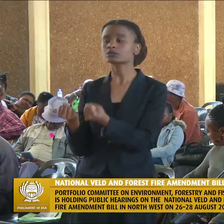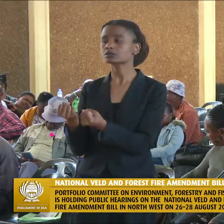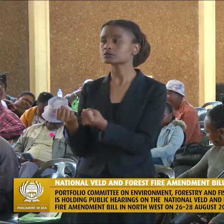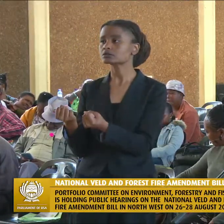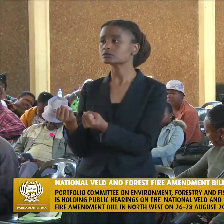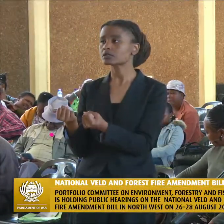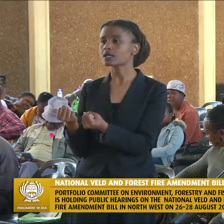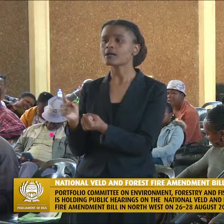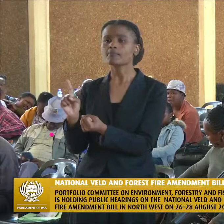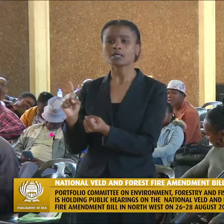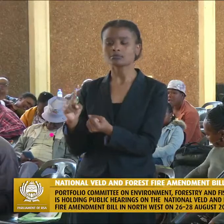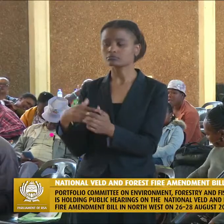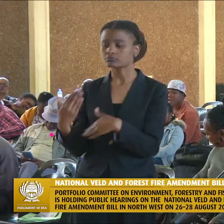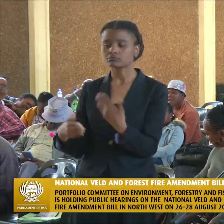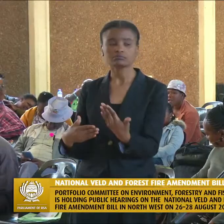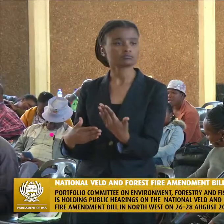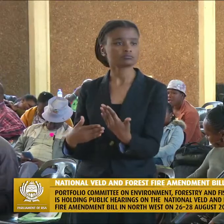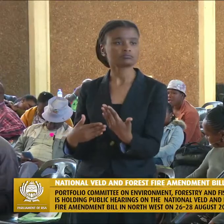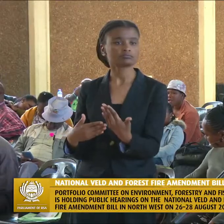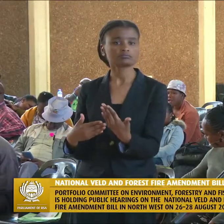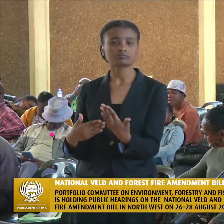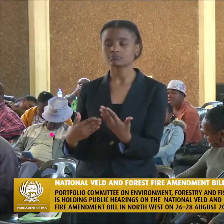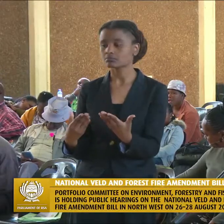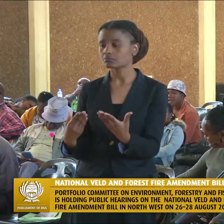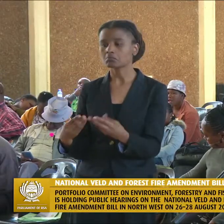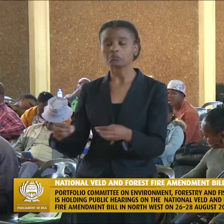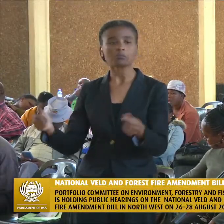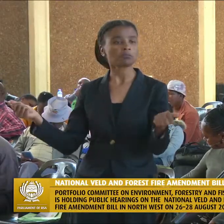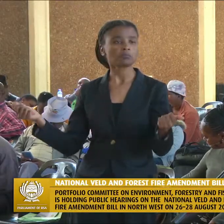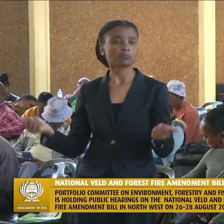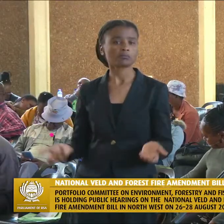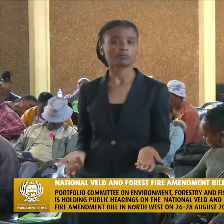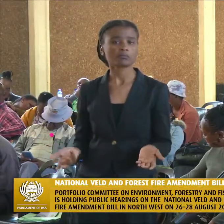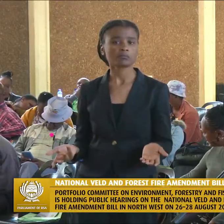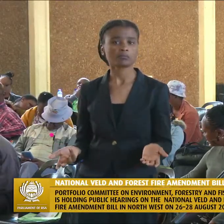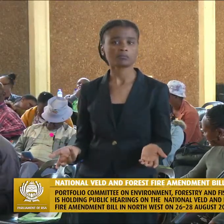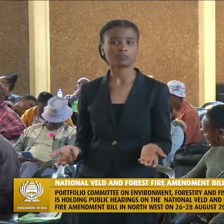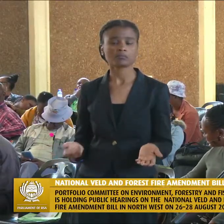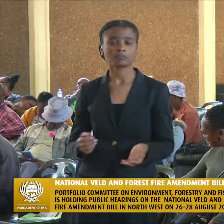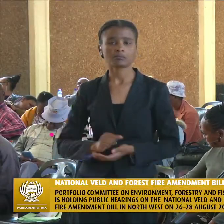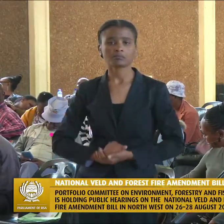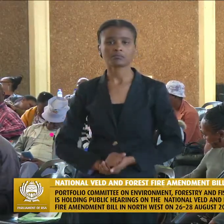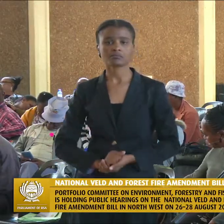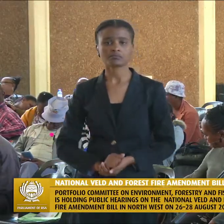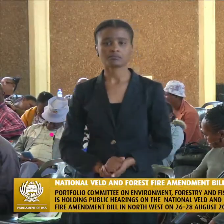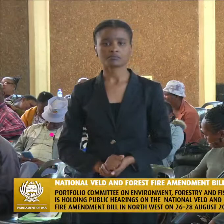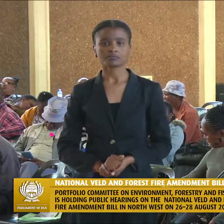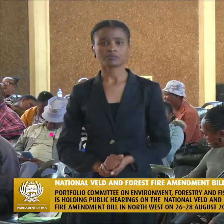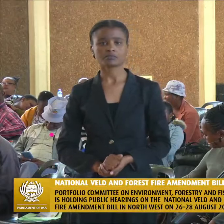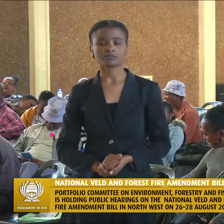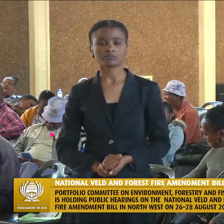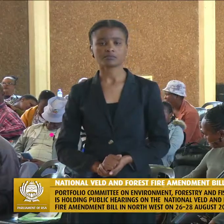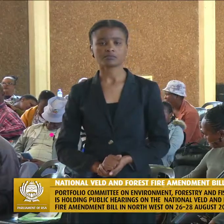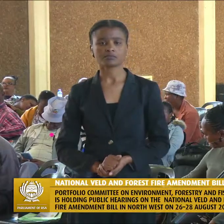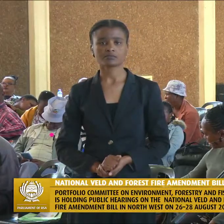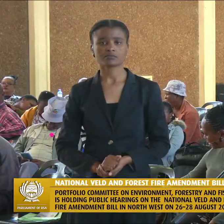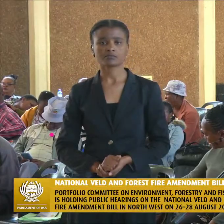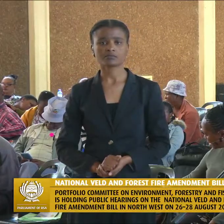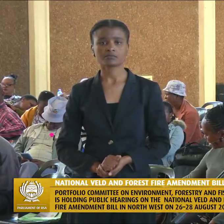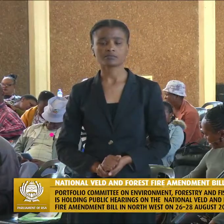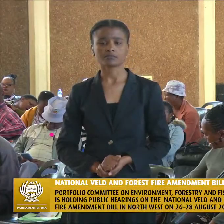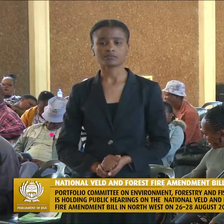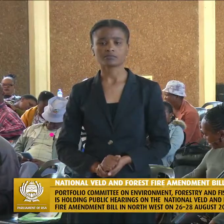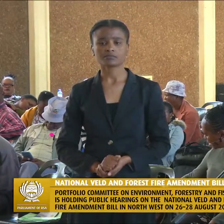that is why our people they end up losing hope because they don't have means to